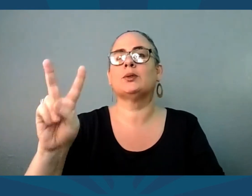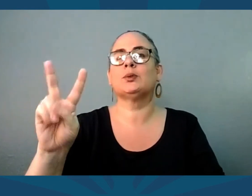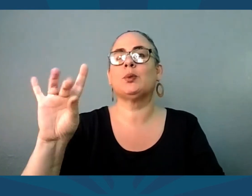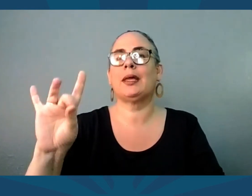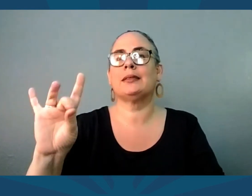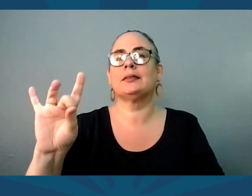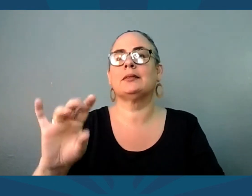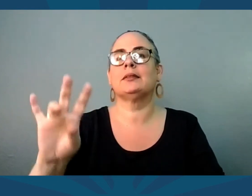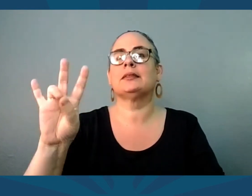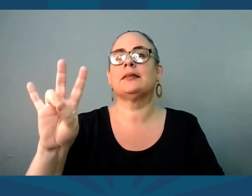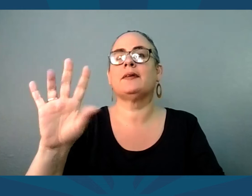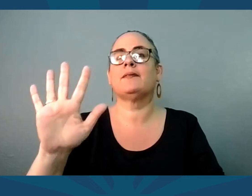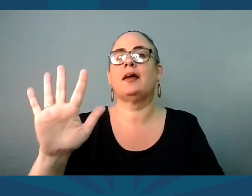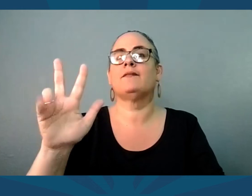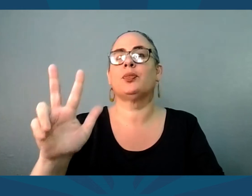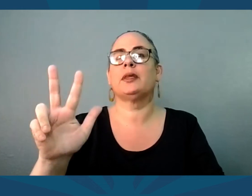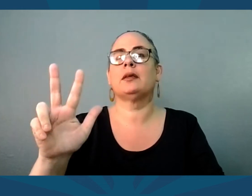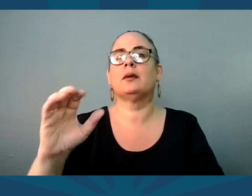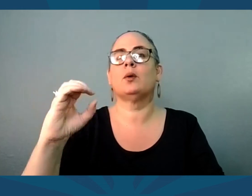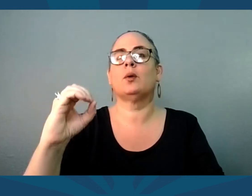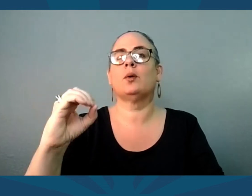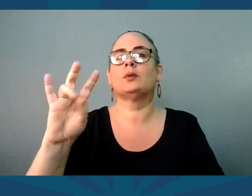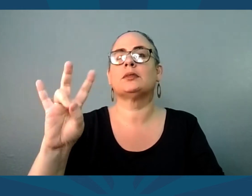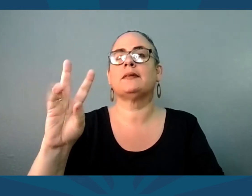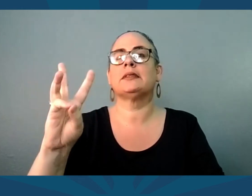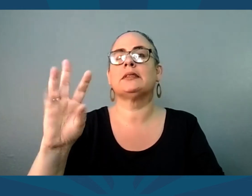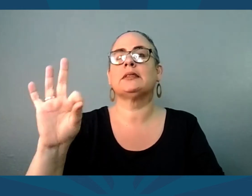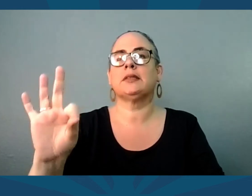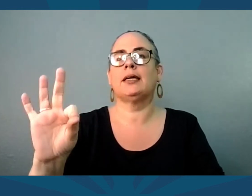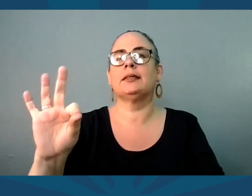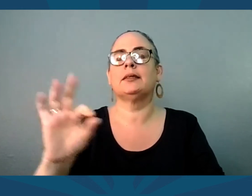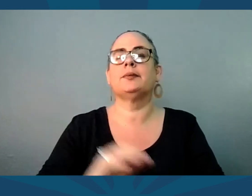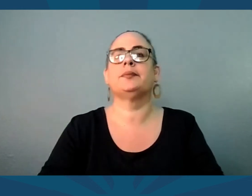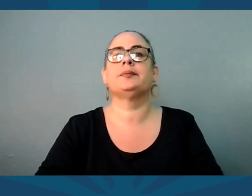TTY 928-753-0769.